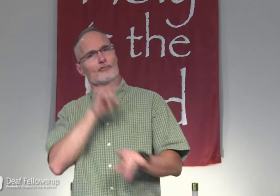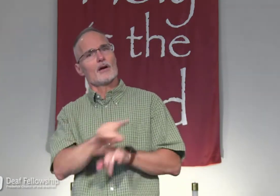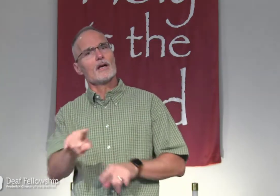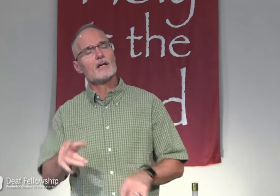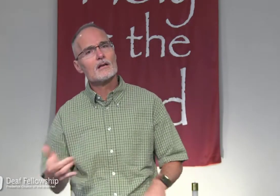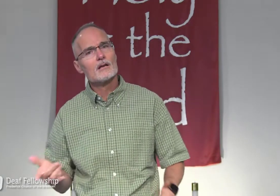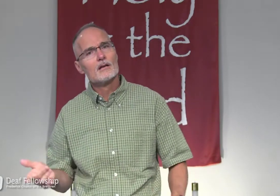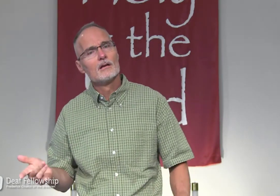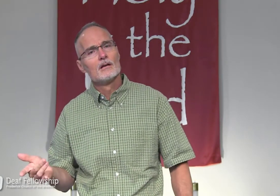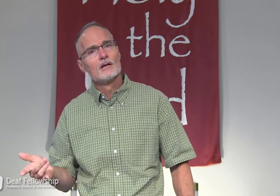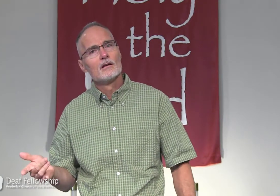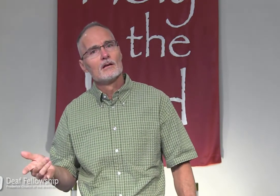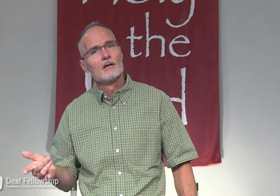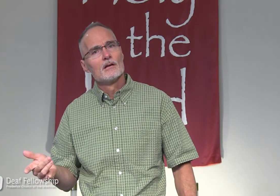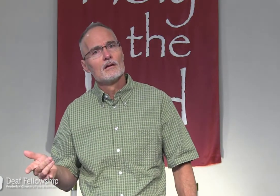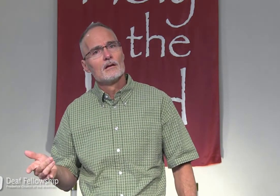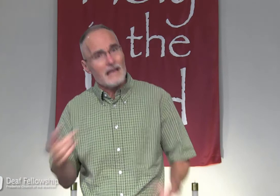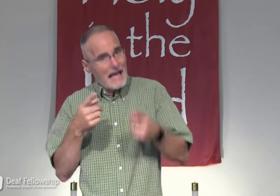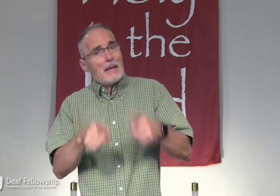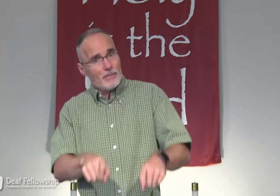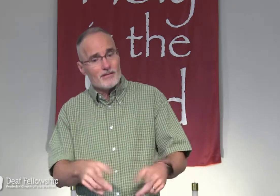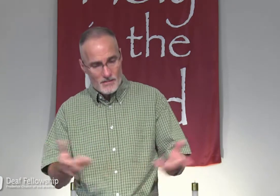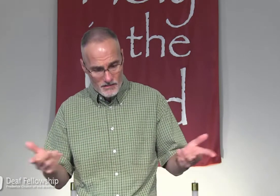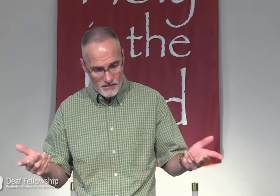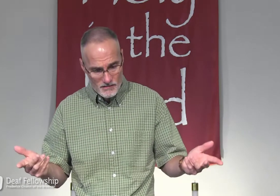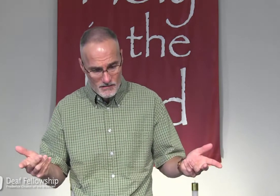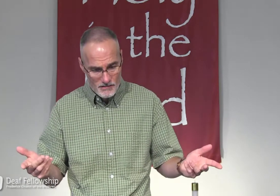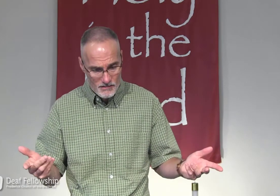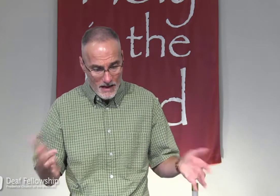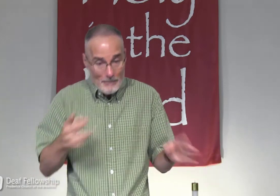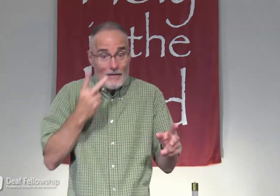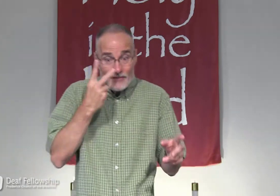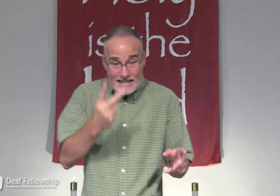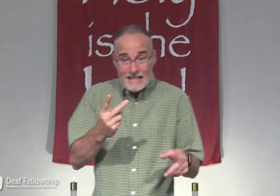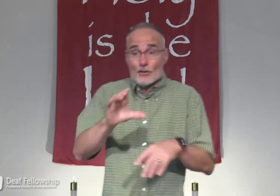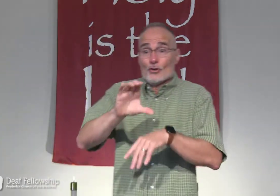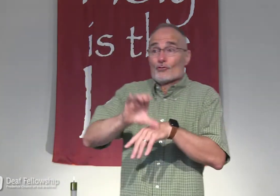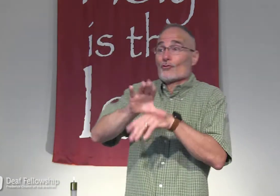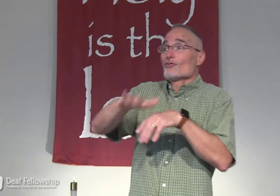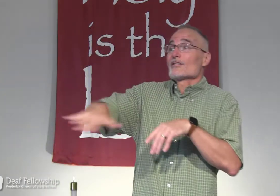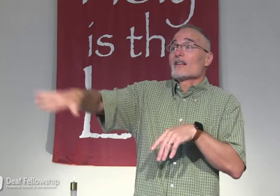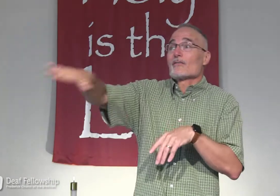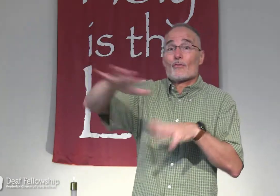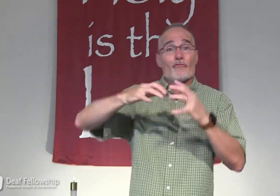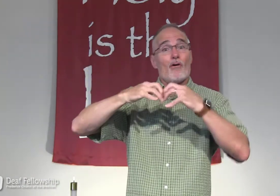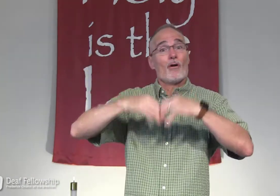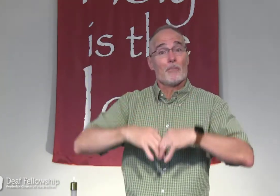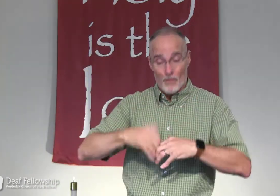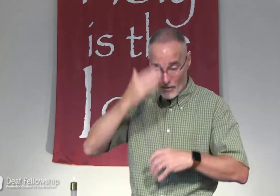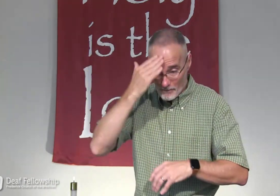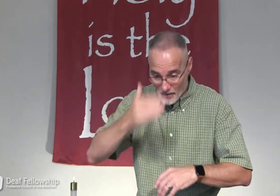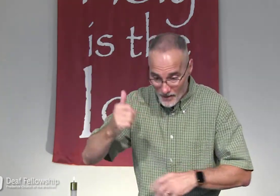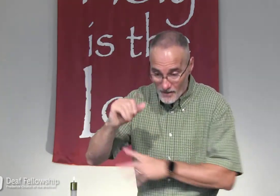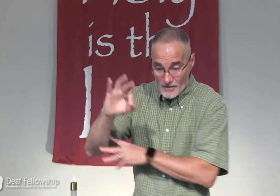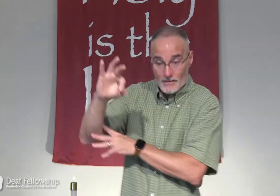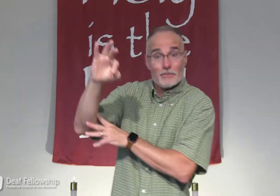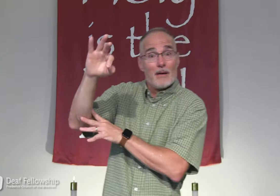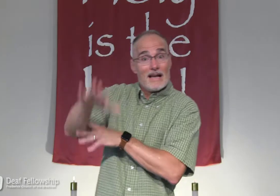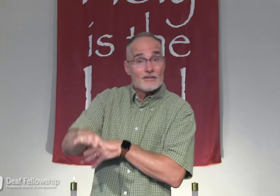Oh, that's disappointing. I mean, you feel betrayed, right? It happens. I've seen churches out there fall